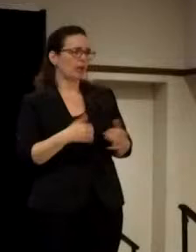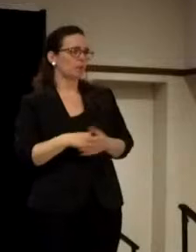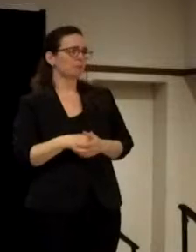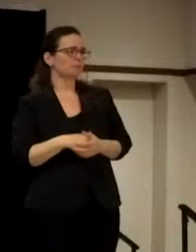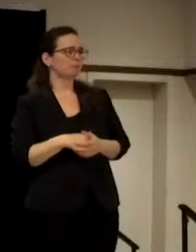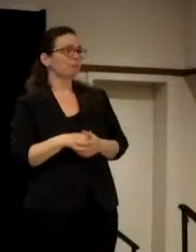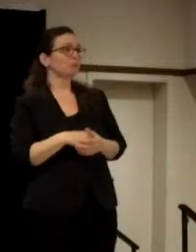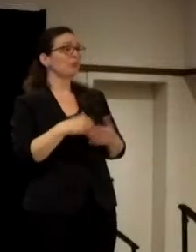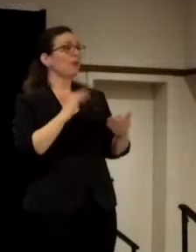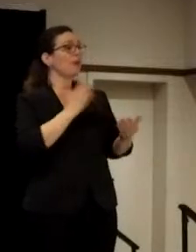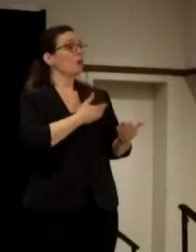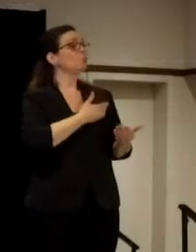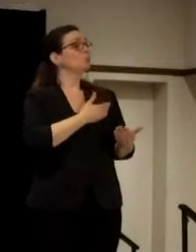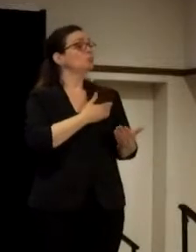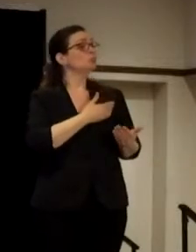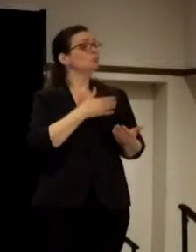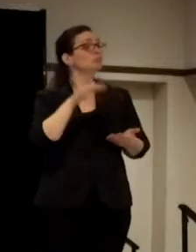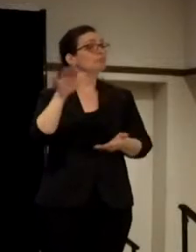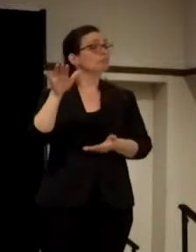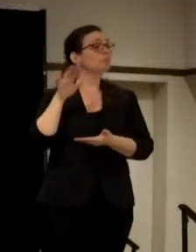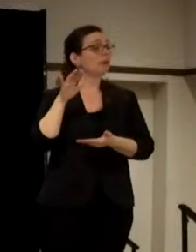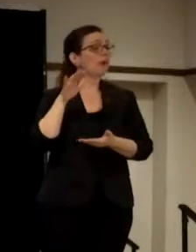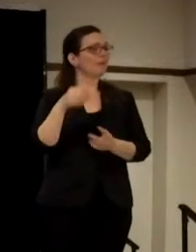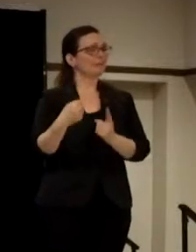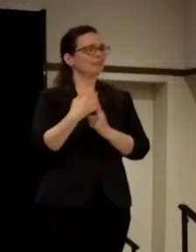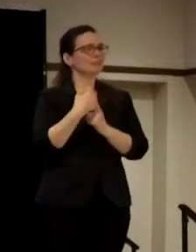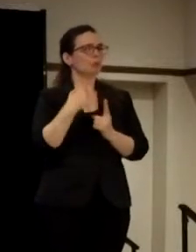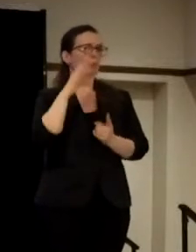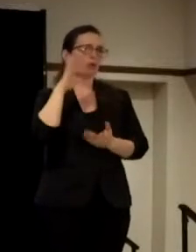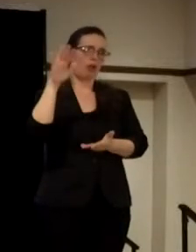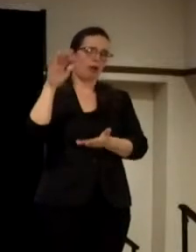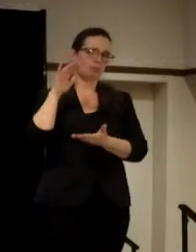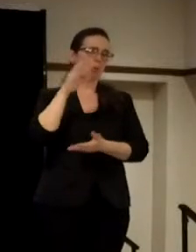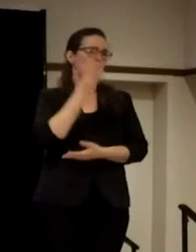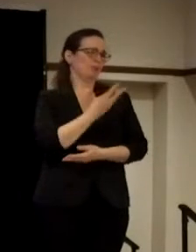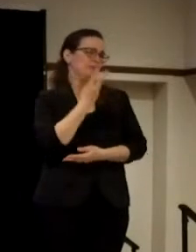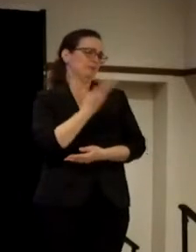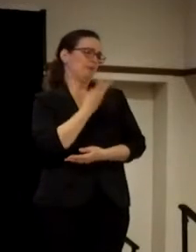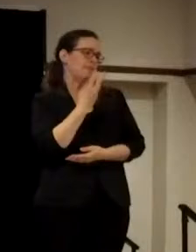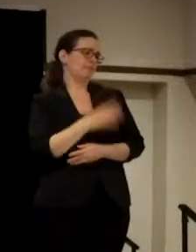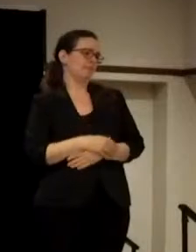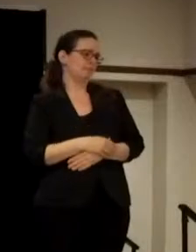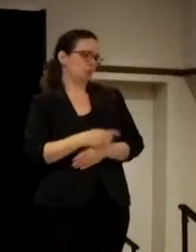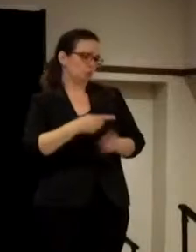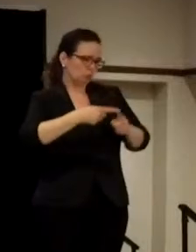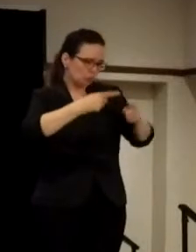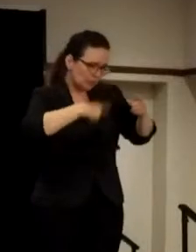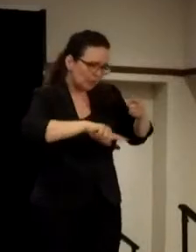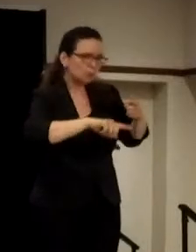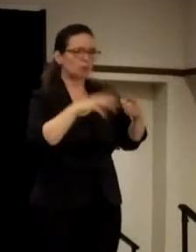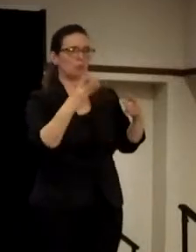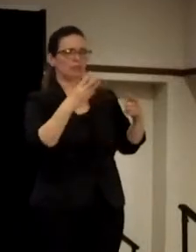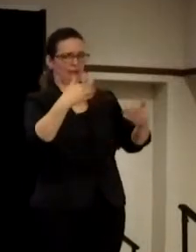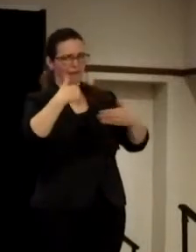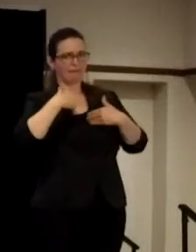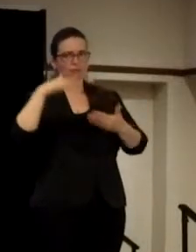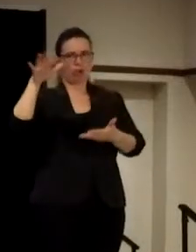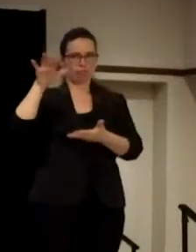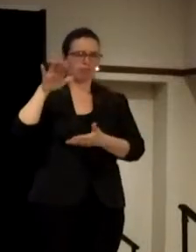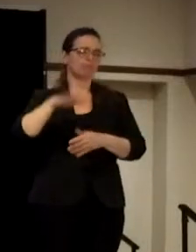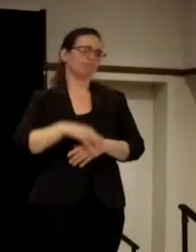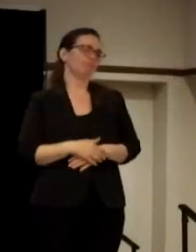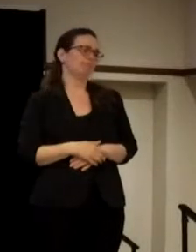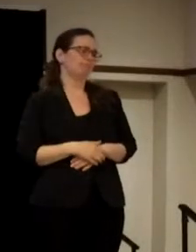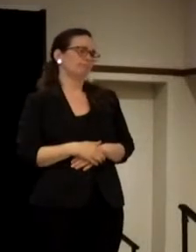of that into the end of our upcoming vaccination week or the following week, in whether that's